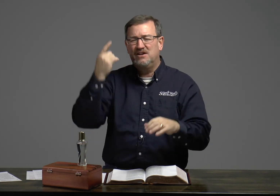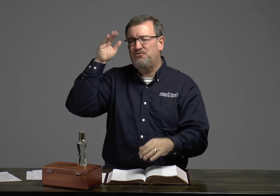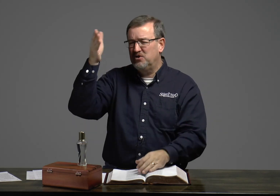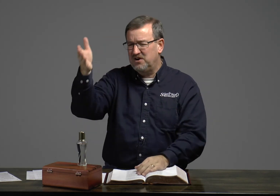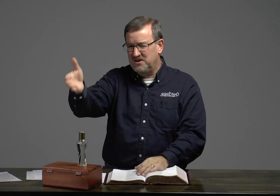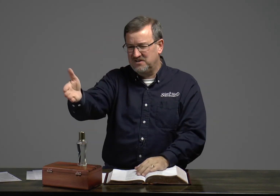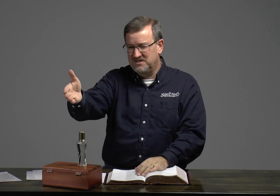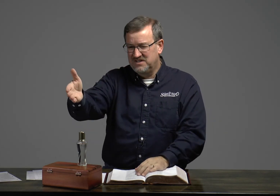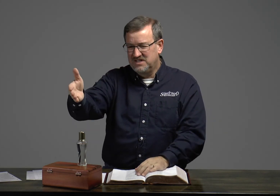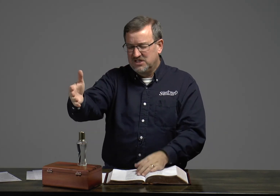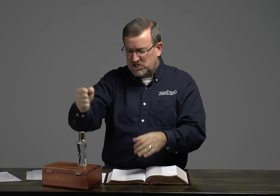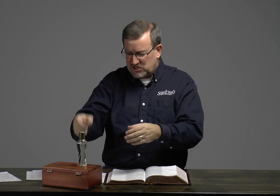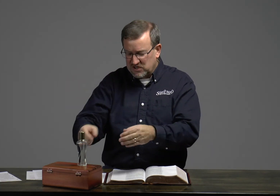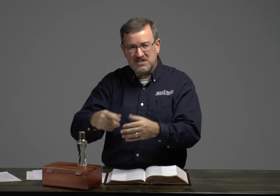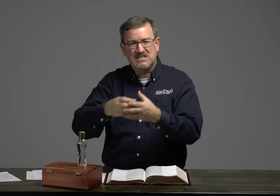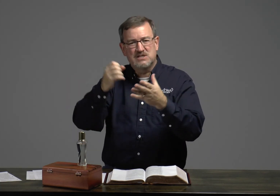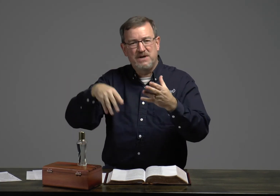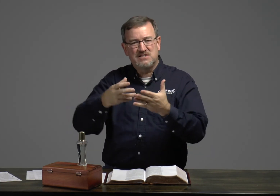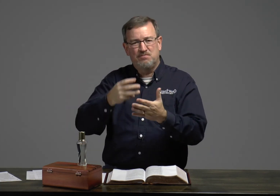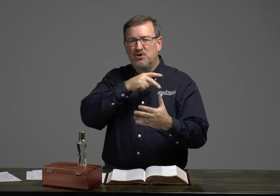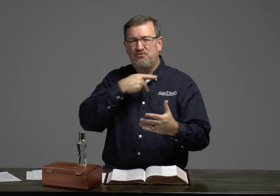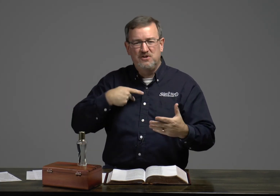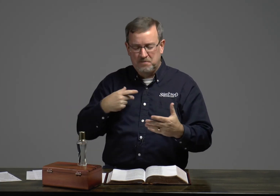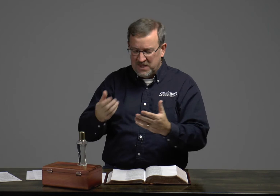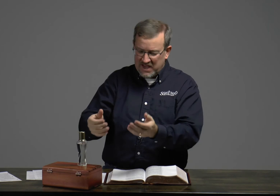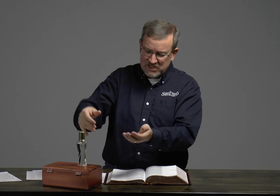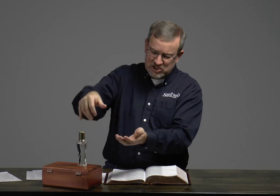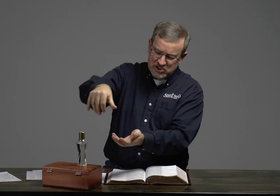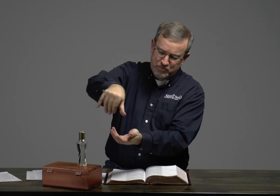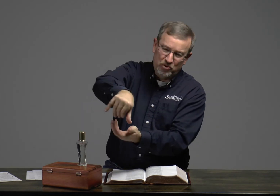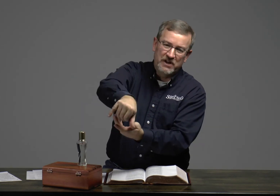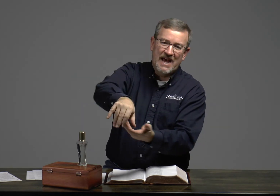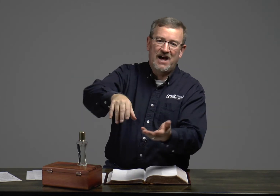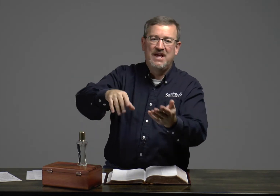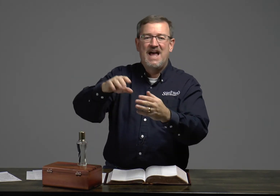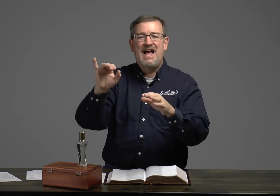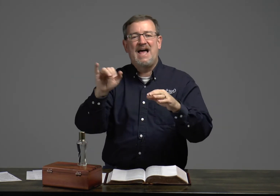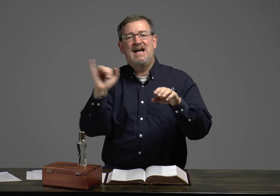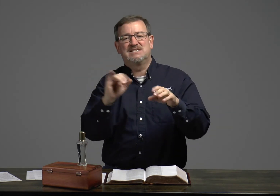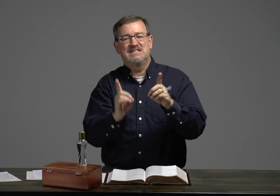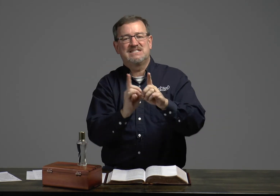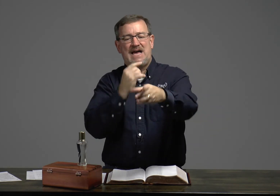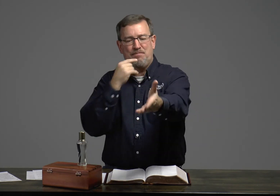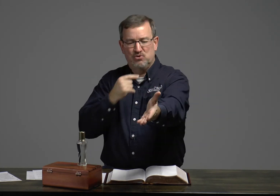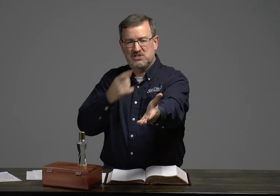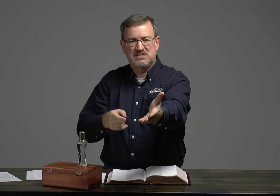for her. She took this expensive perfume and she just poured it out. And as the disciples said,